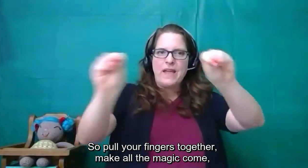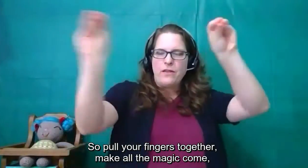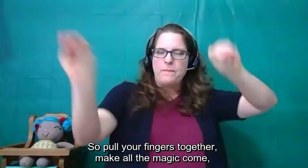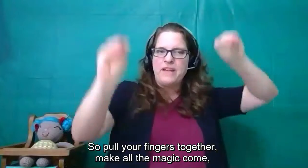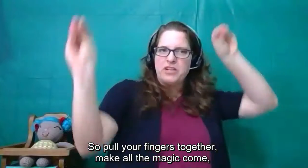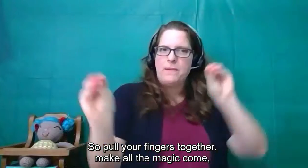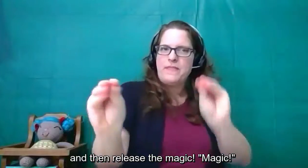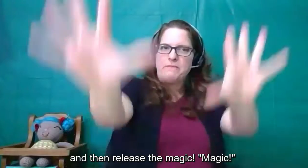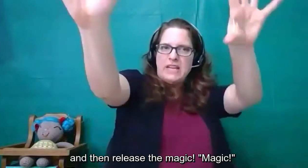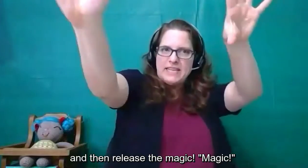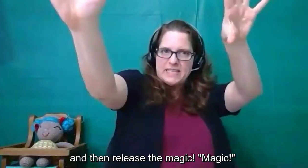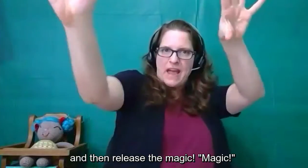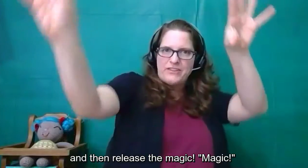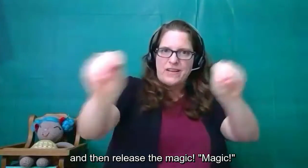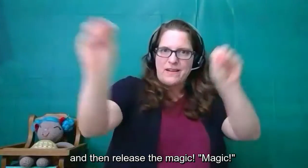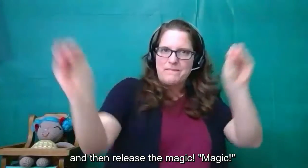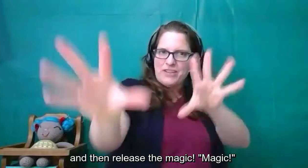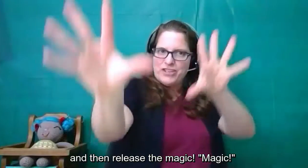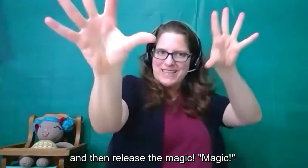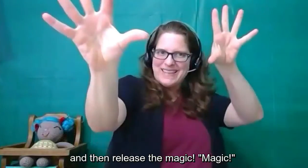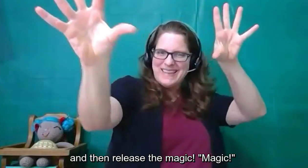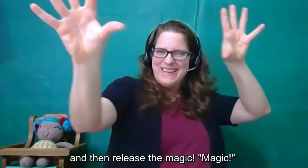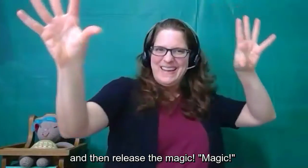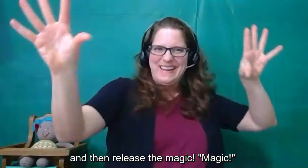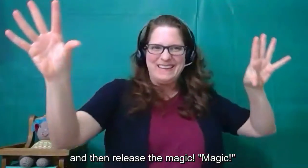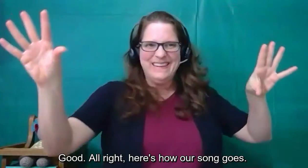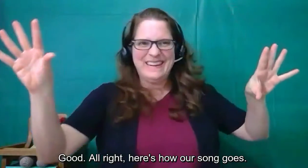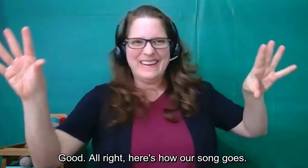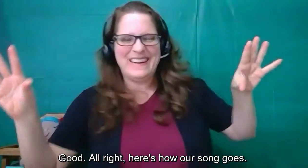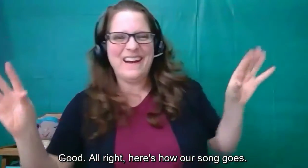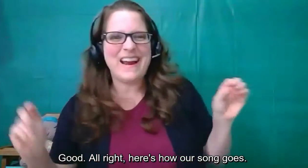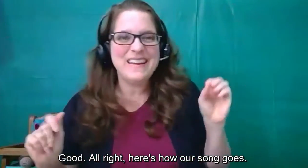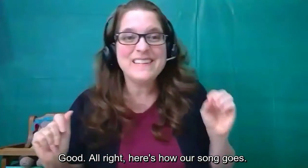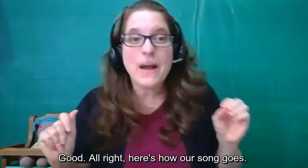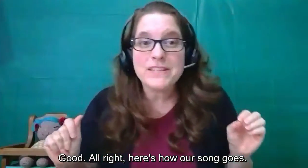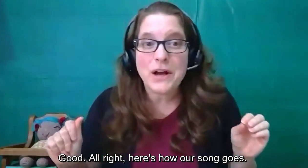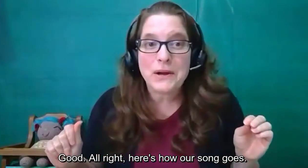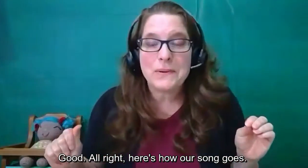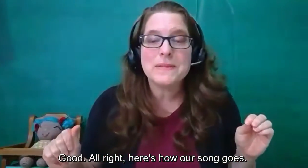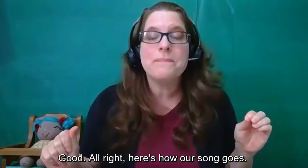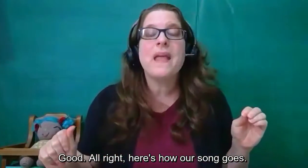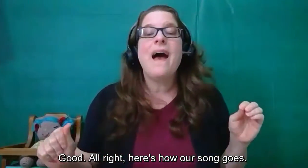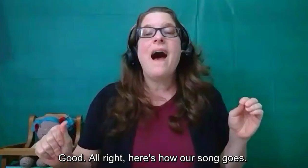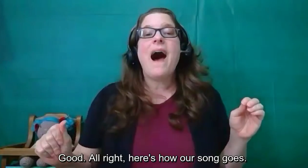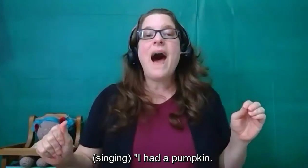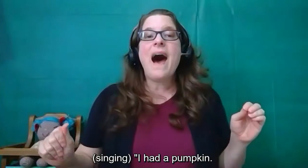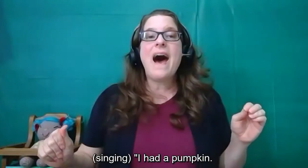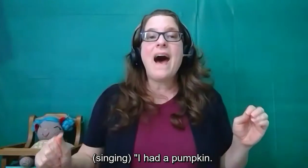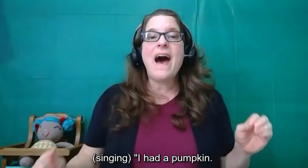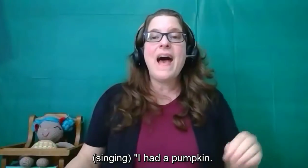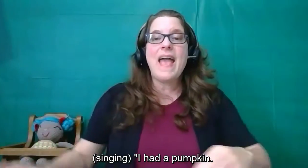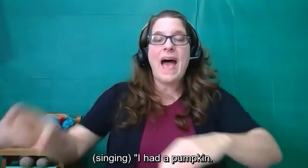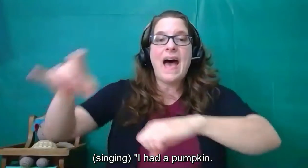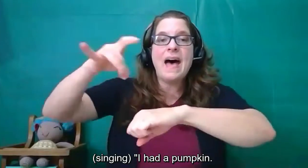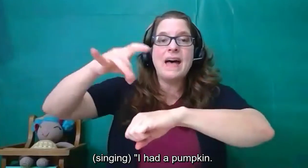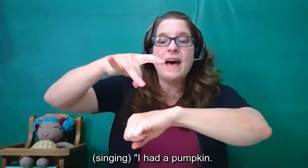all the magic come, and then release the magic. Magic. Good. All right, here's how our song goes. I had